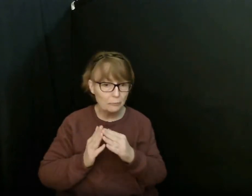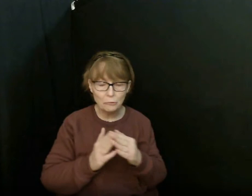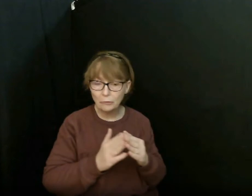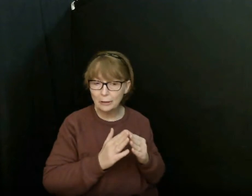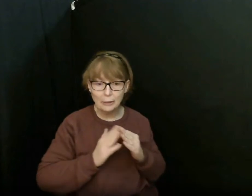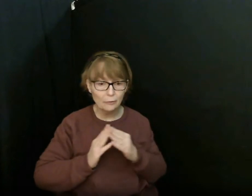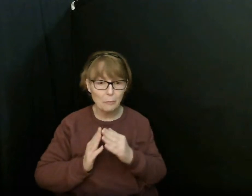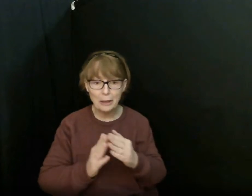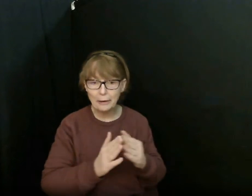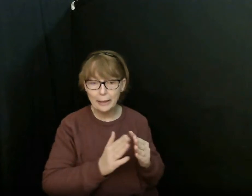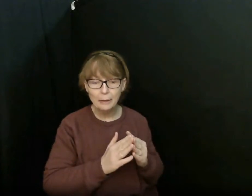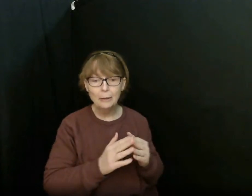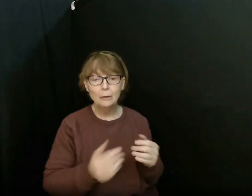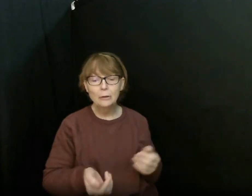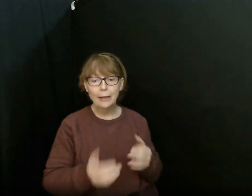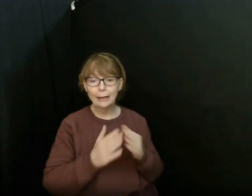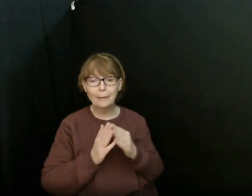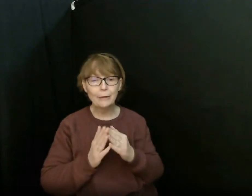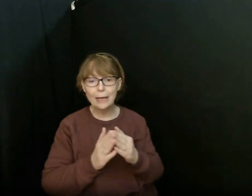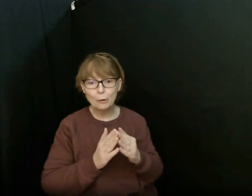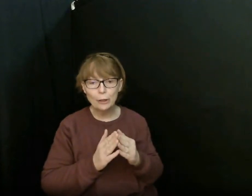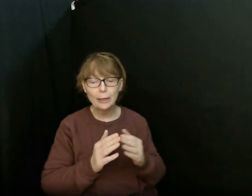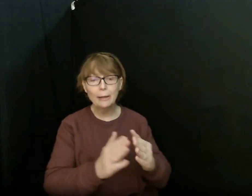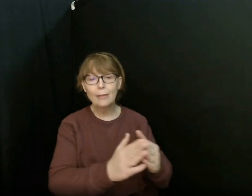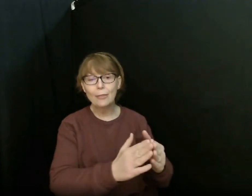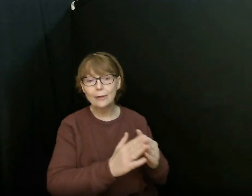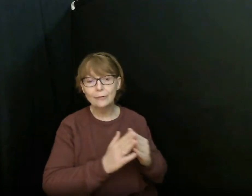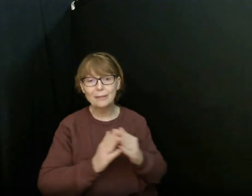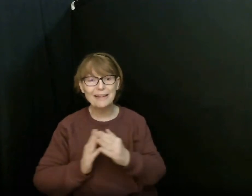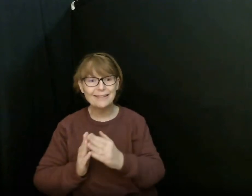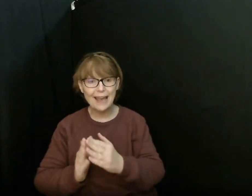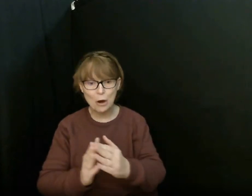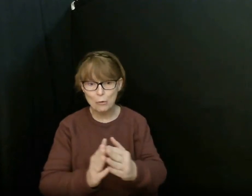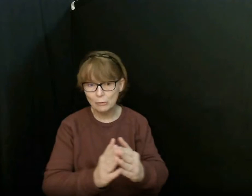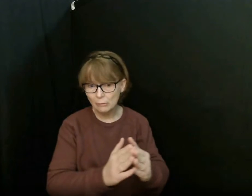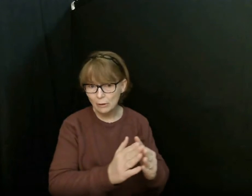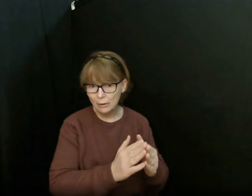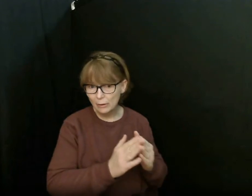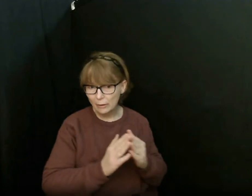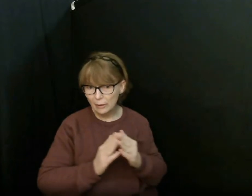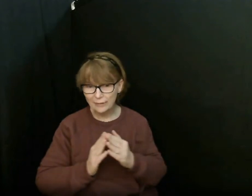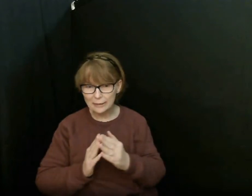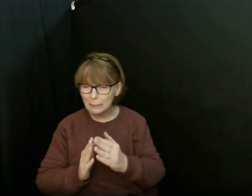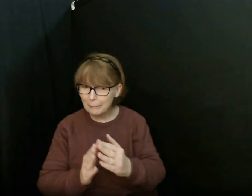just a little small area. That can be a neighborhood. This could be a town. It's a little bit